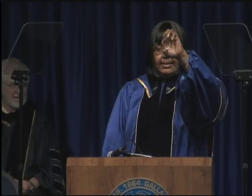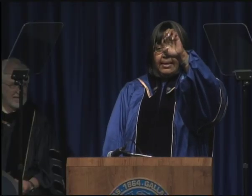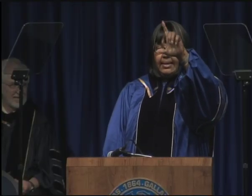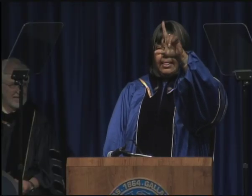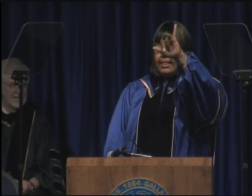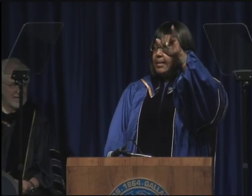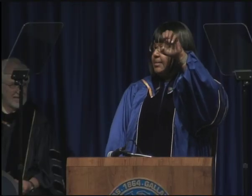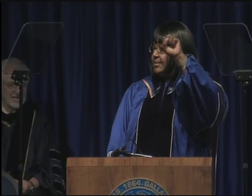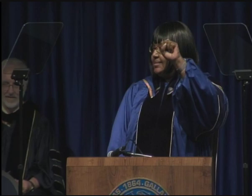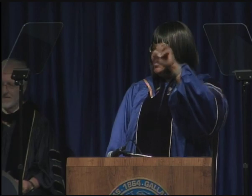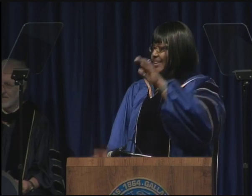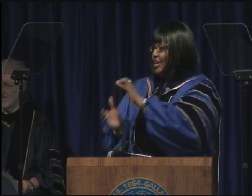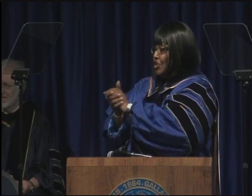Jesse Ellis.